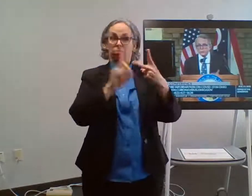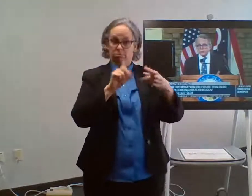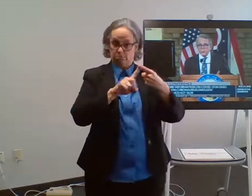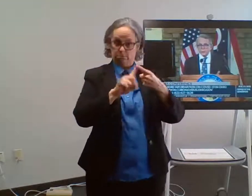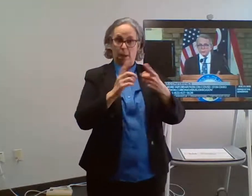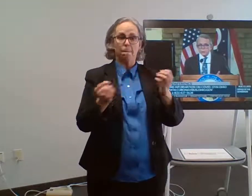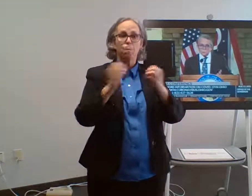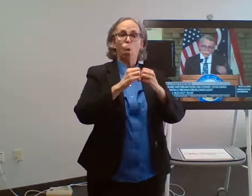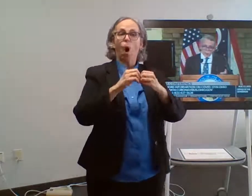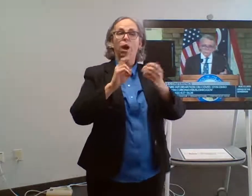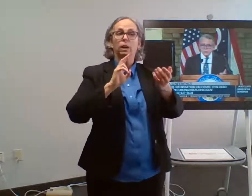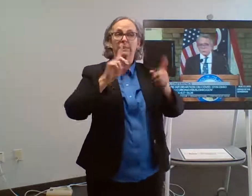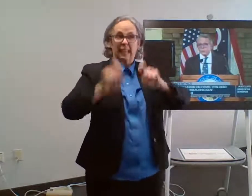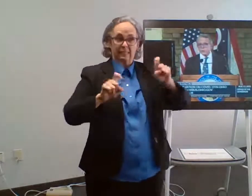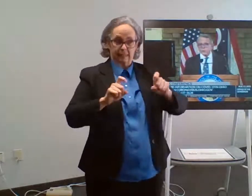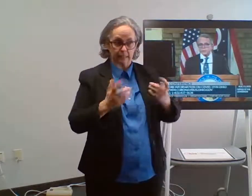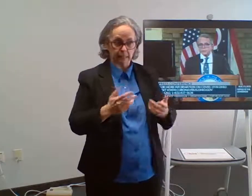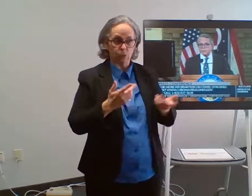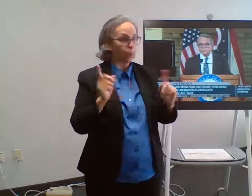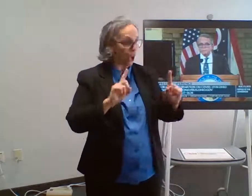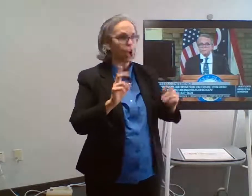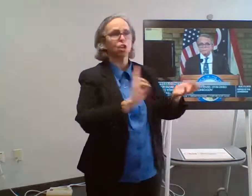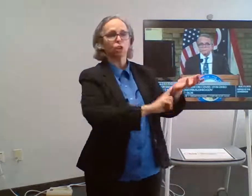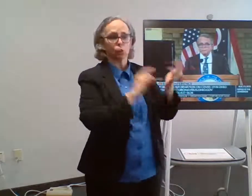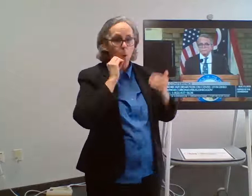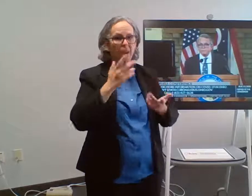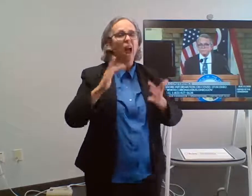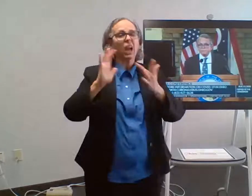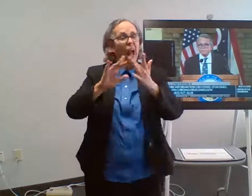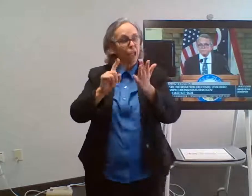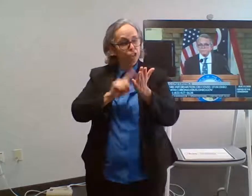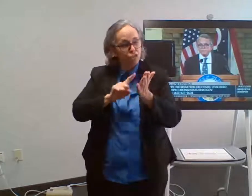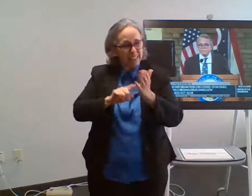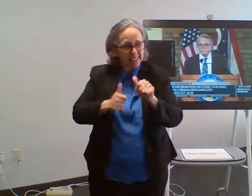in our nursing homes, more emphasis on sanitation.